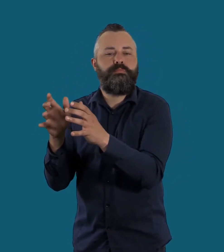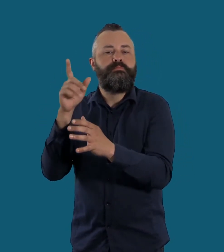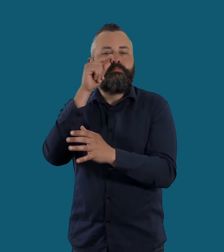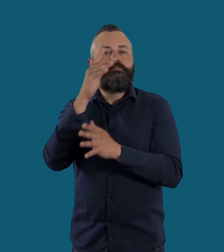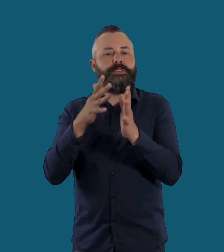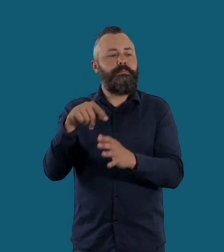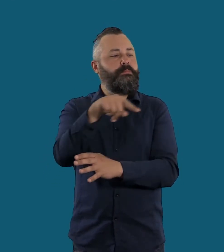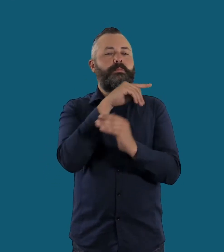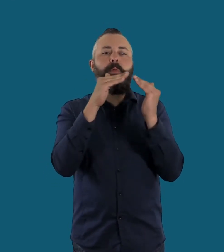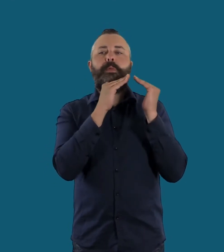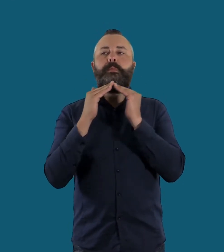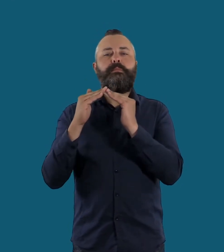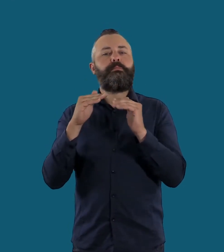and homes can provide safety.